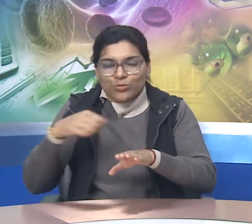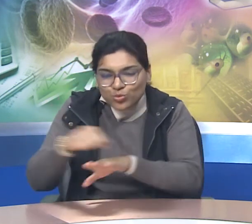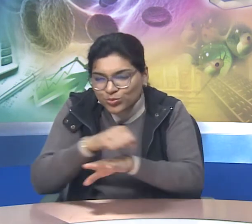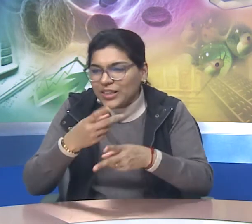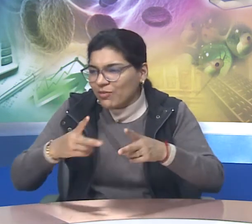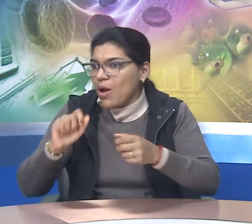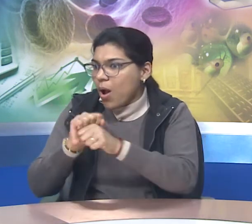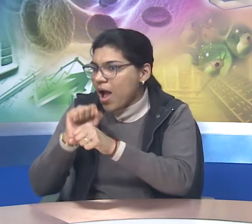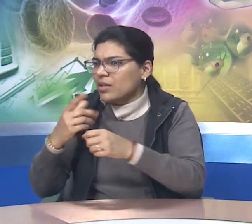relations.